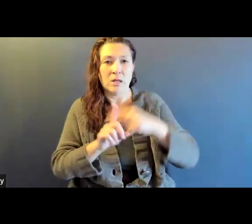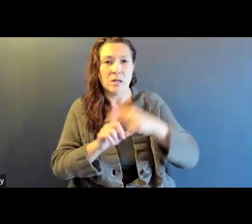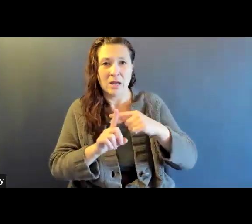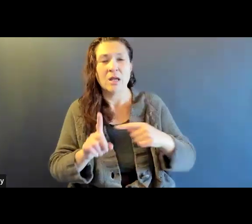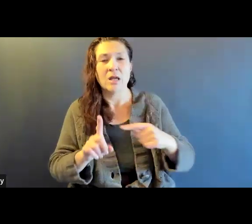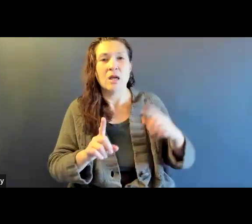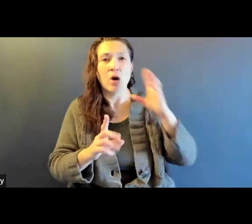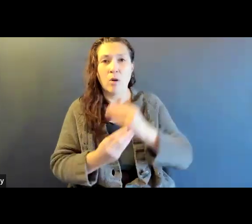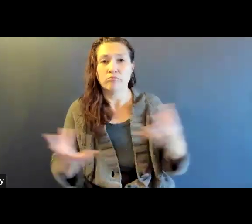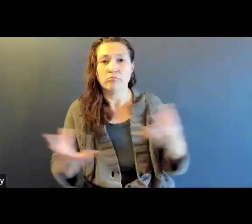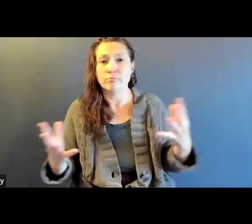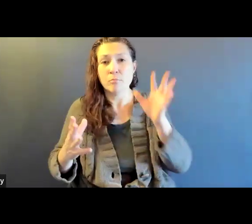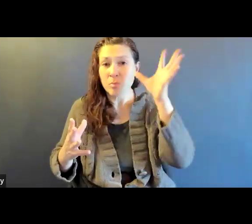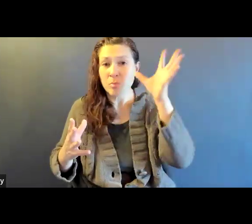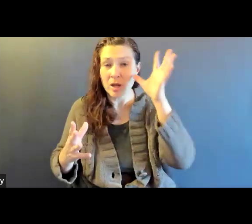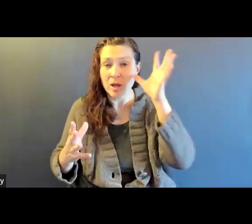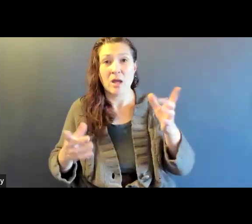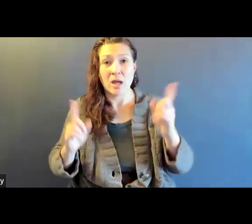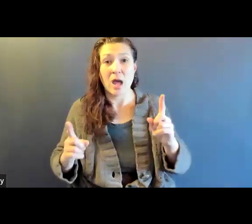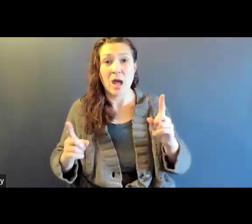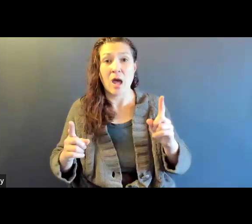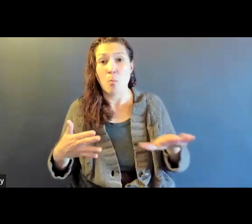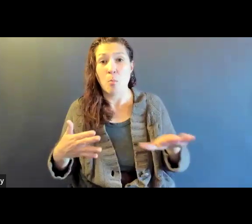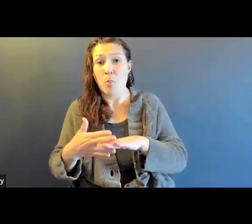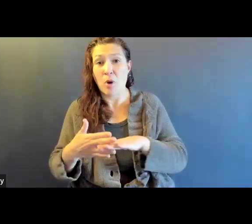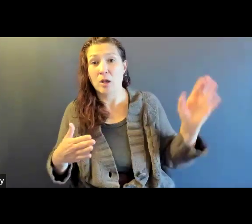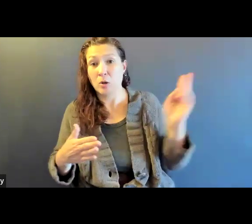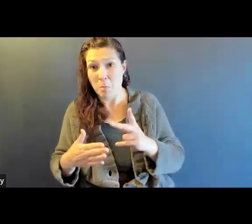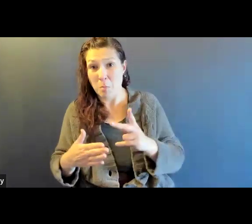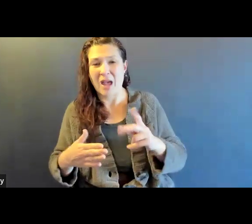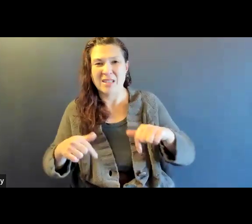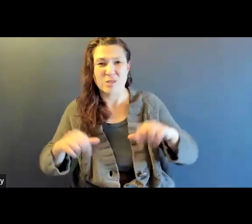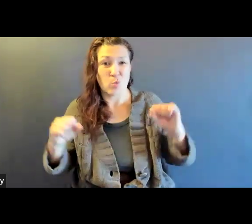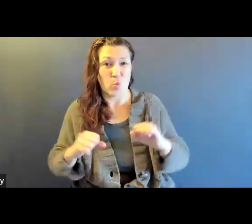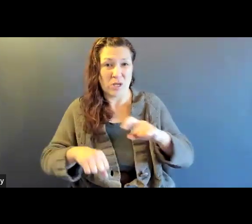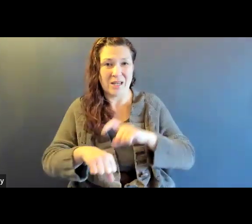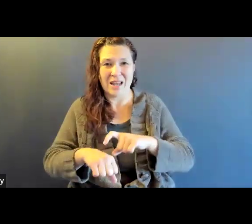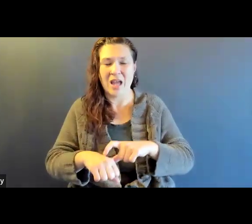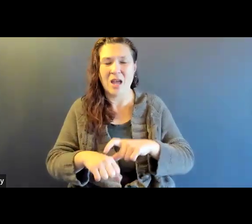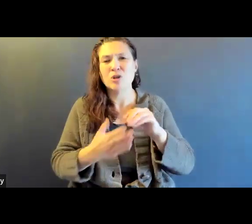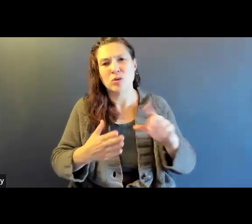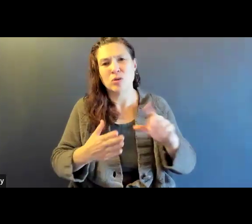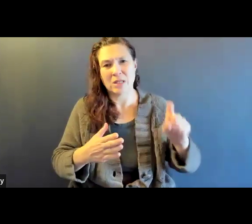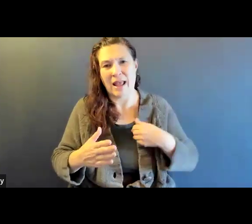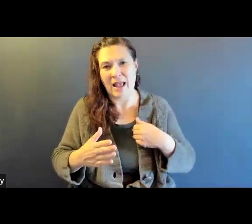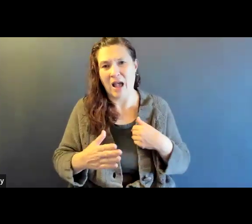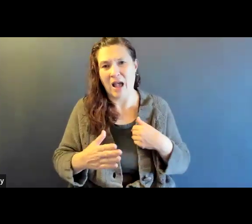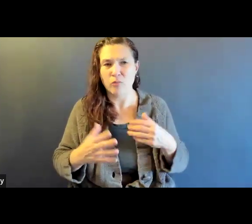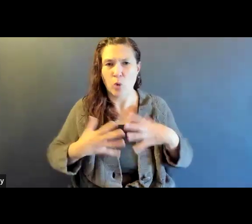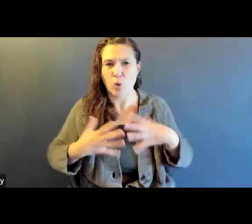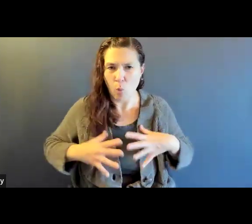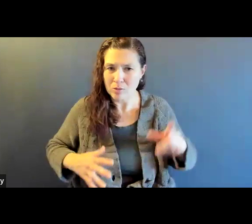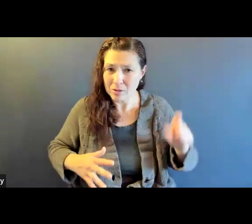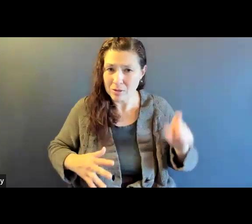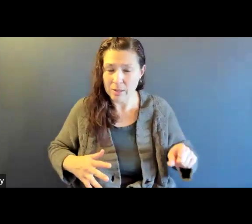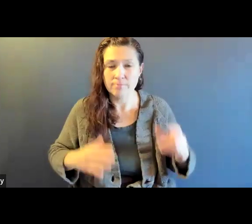when we come back from the break, everybody remembers we're back into the winter season. And so we want to make sure students have what they need.